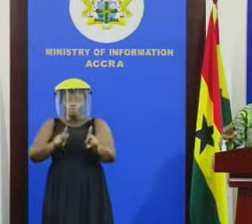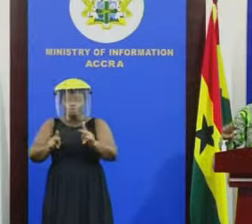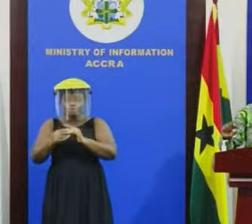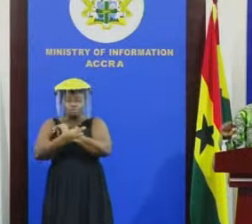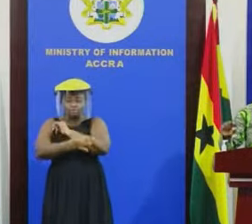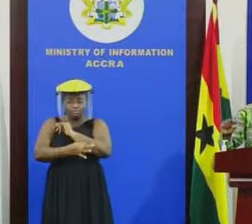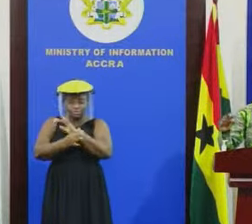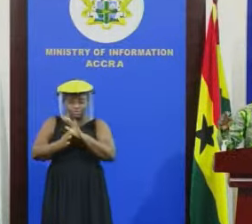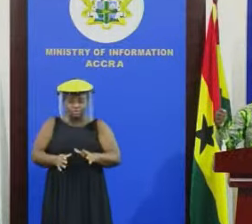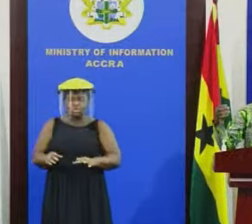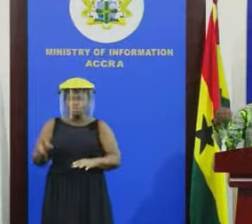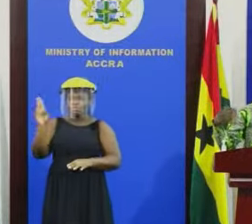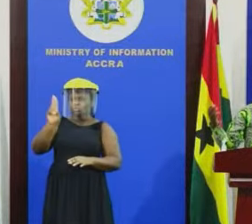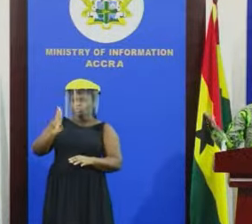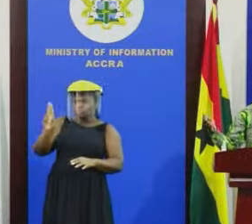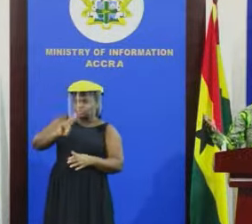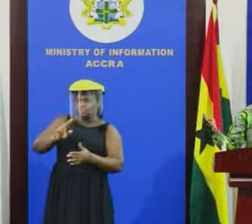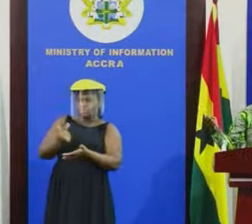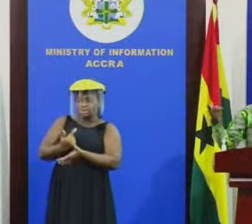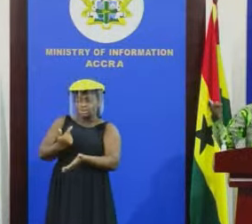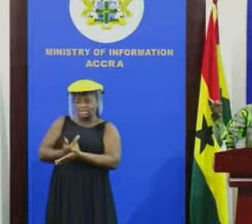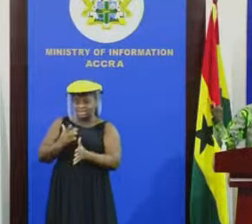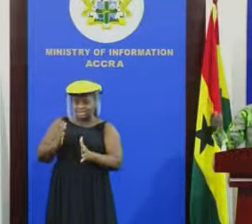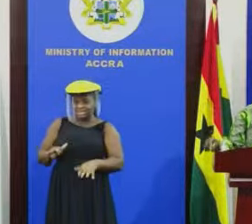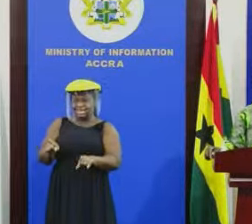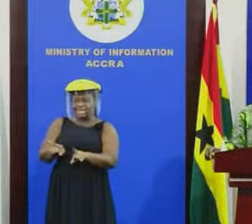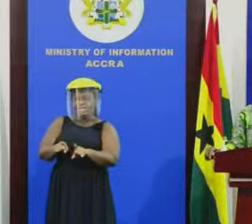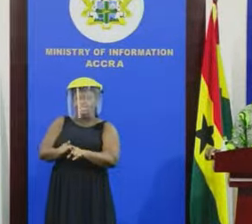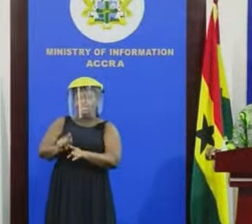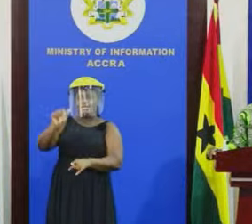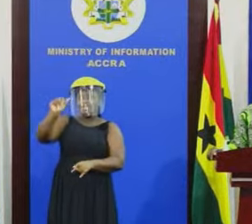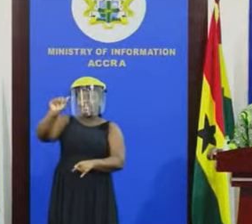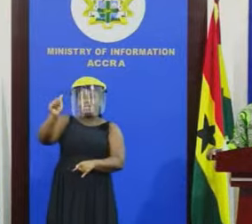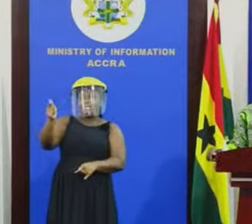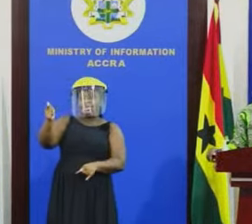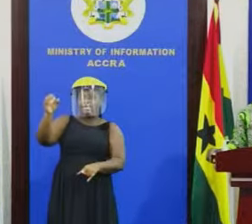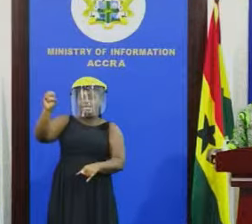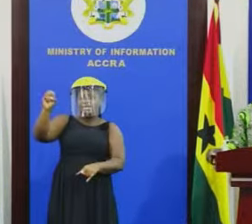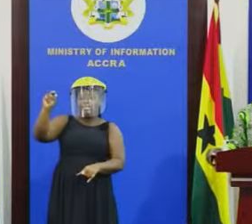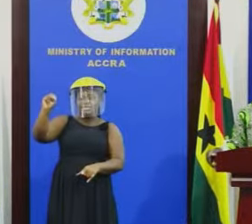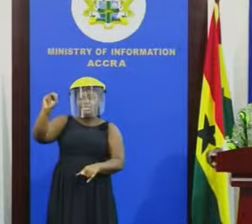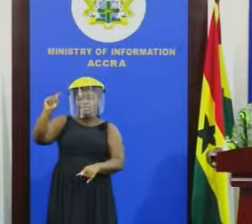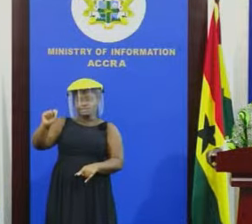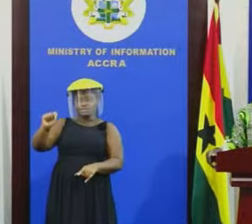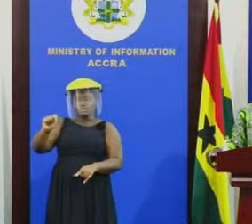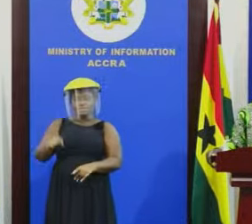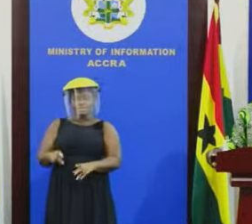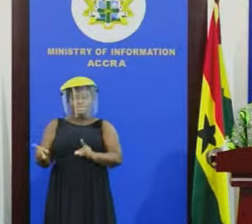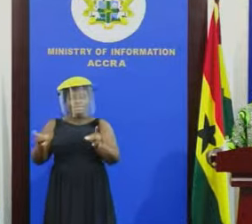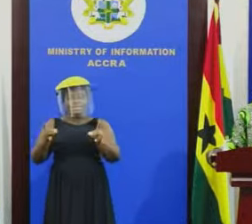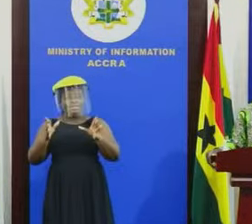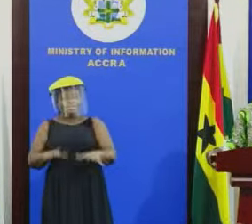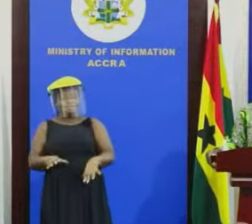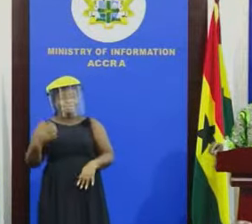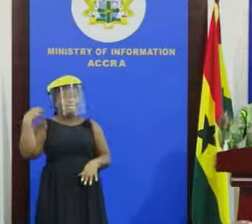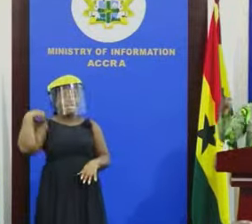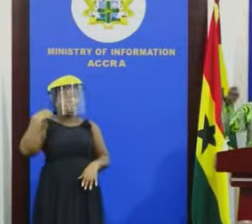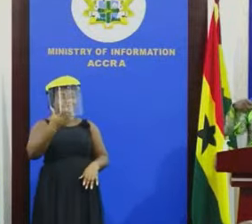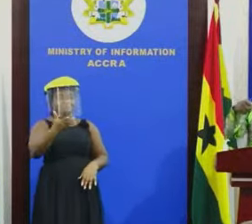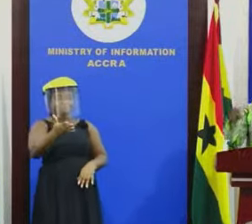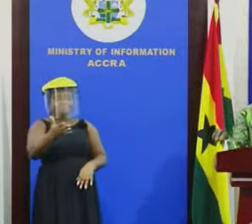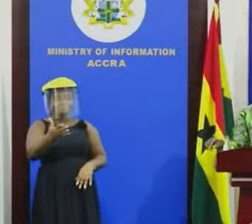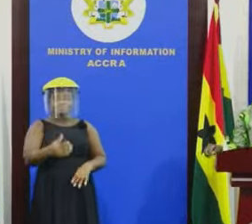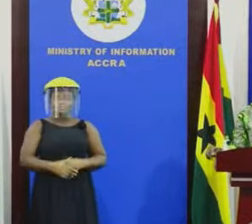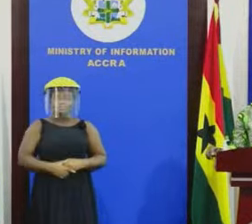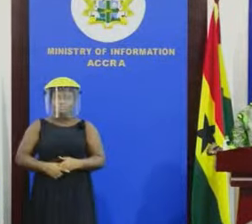using Ghanaians as their fronts? The director technical... Captain.